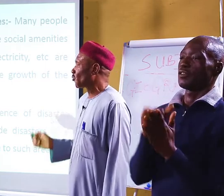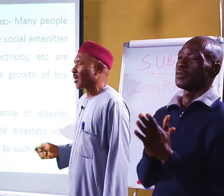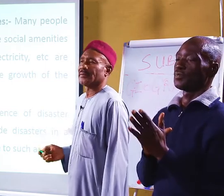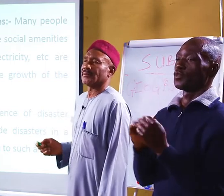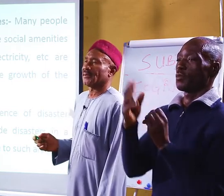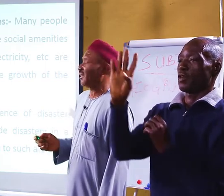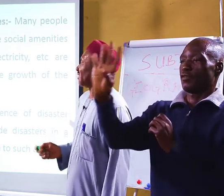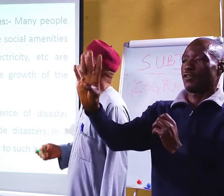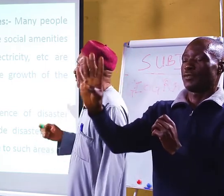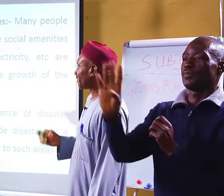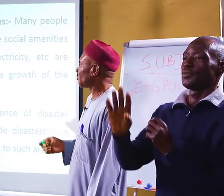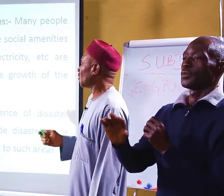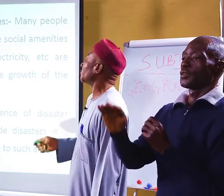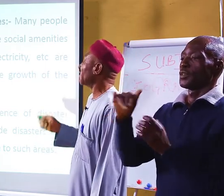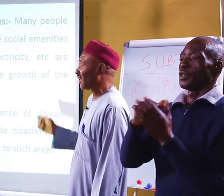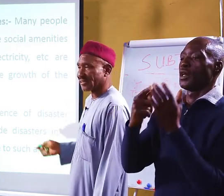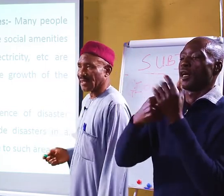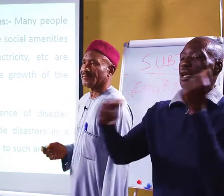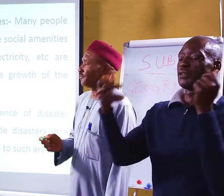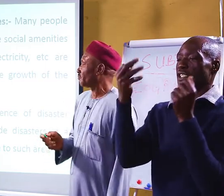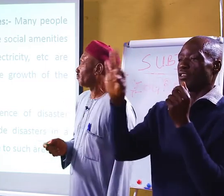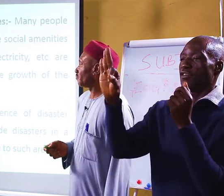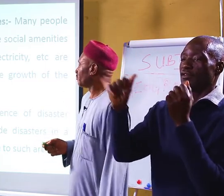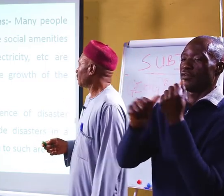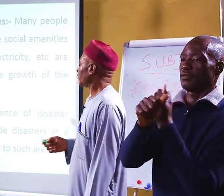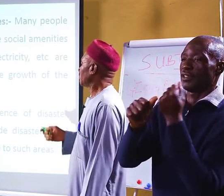the fourth one is absence of disaster.